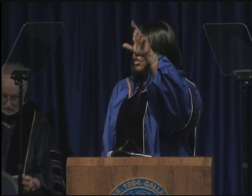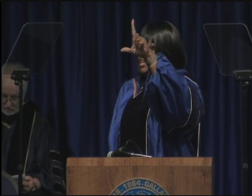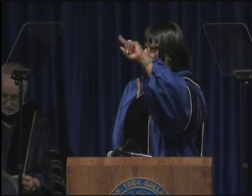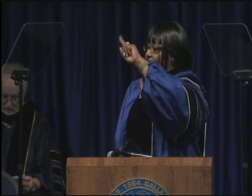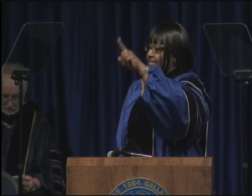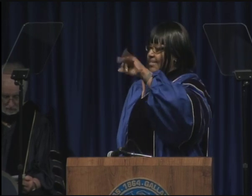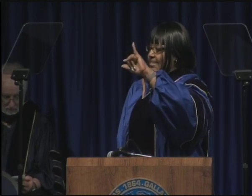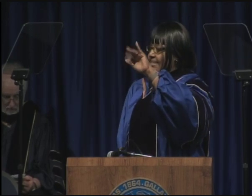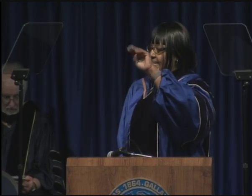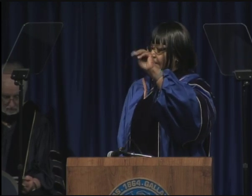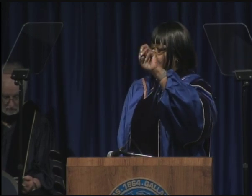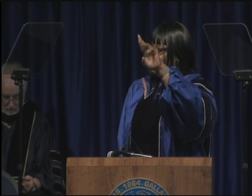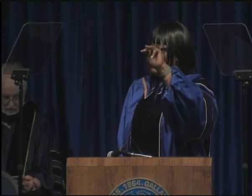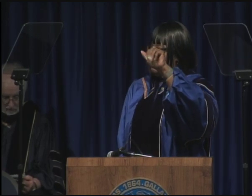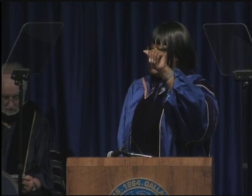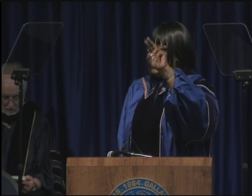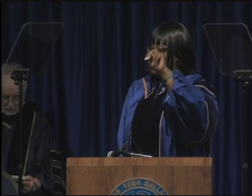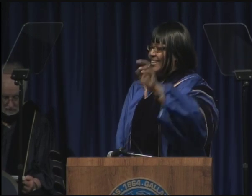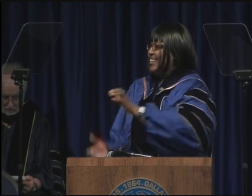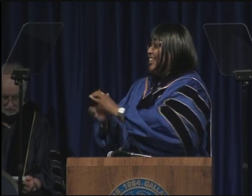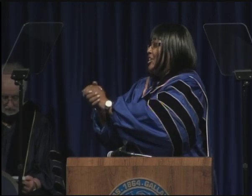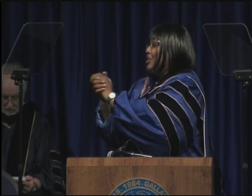Rachel Zimmerman.